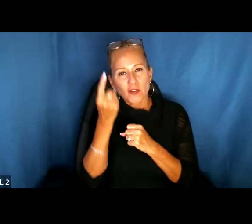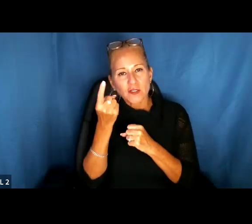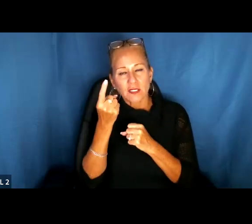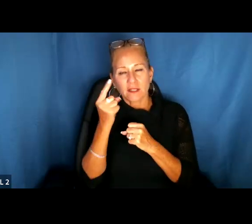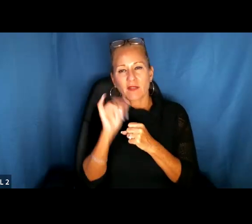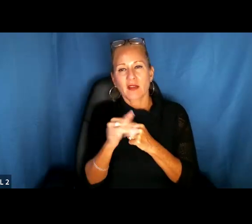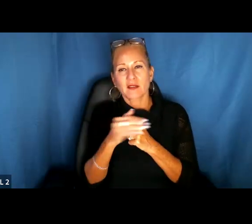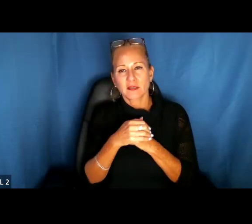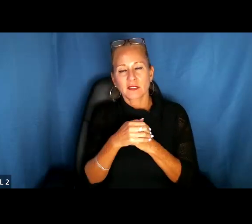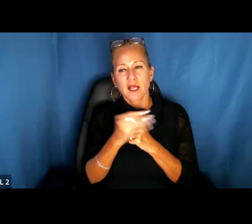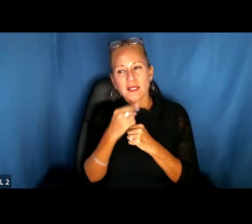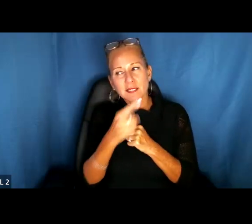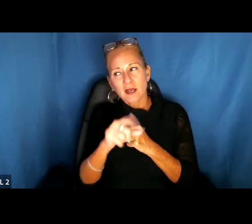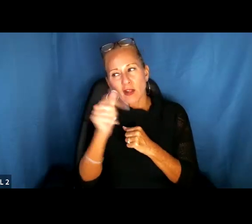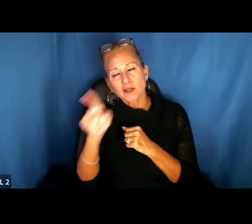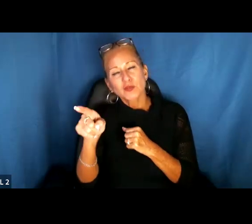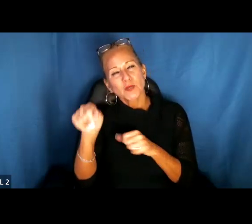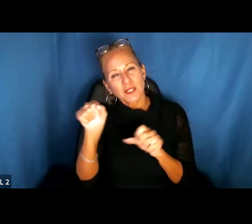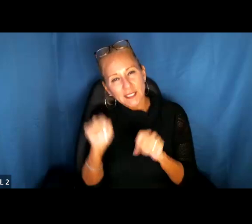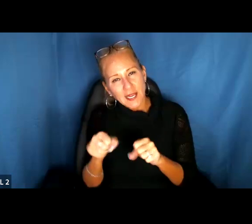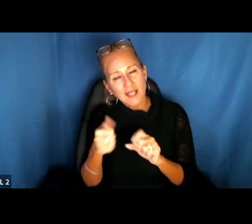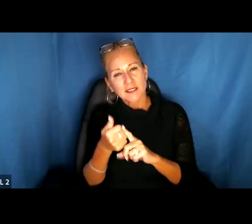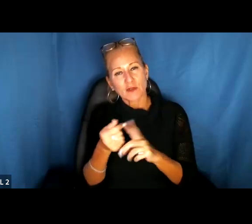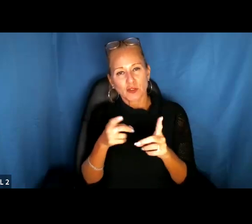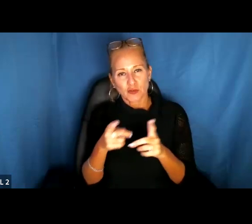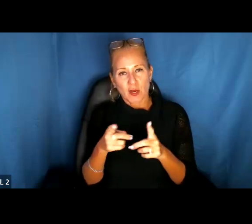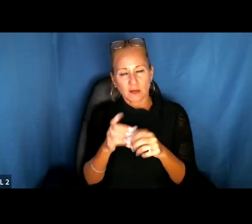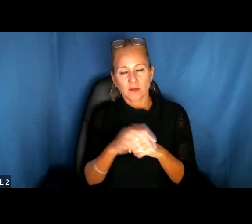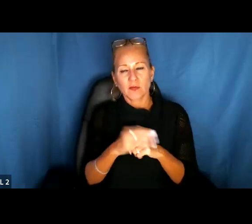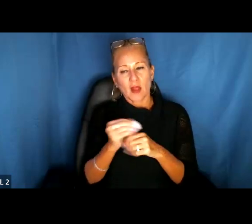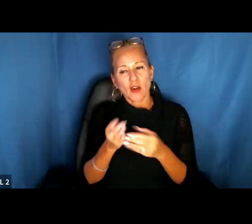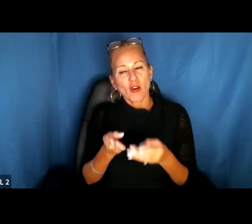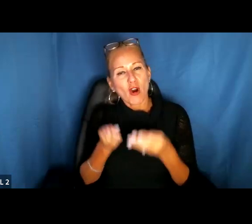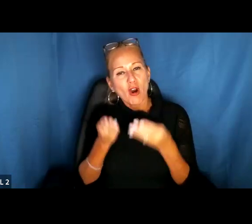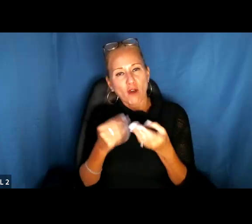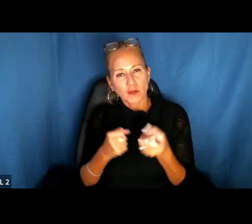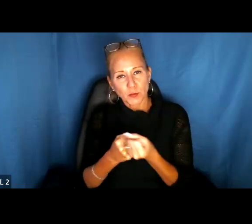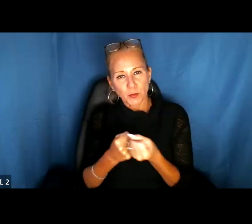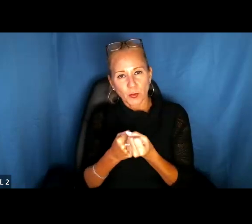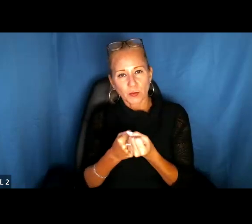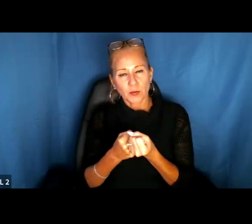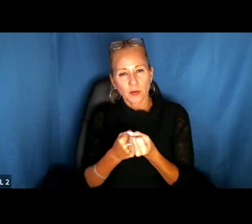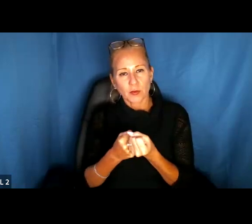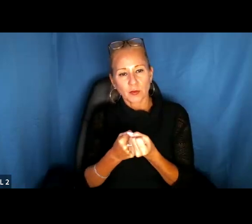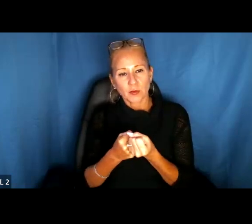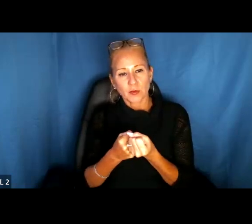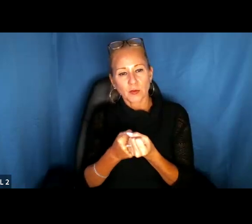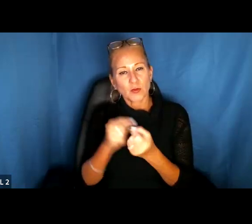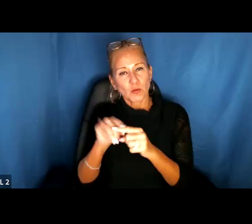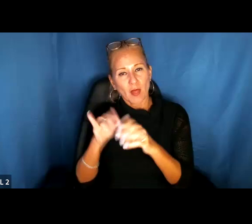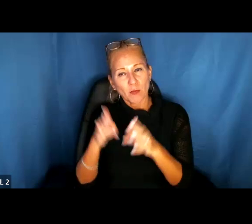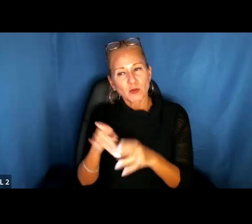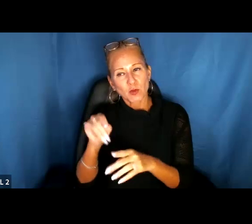this and telling others that they can self-direct and offer those supports to the person so that they